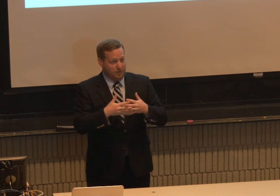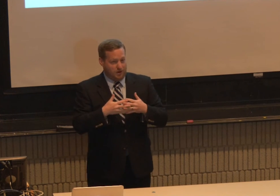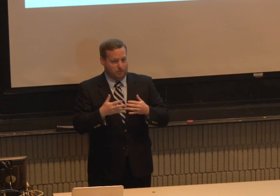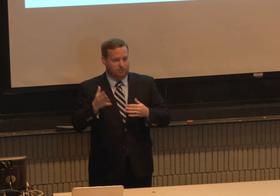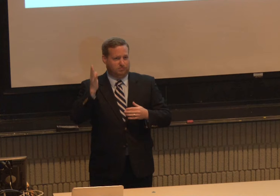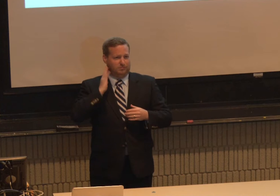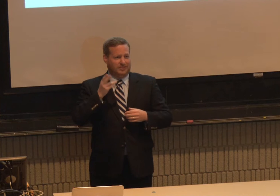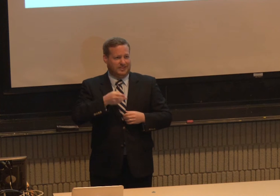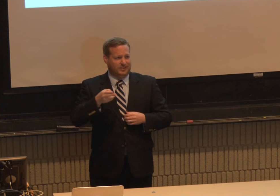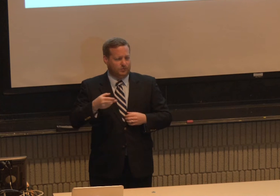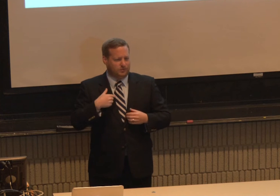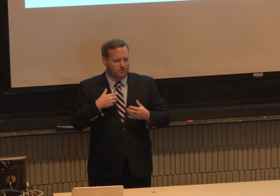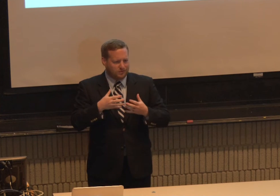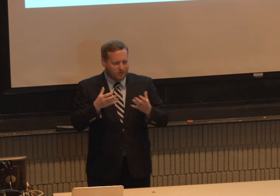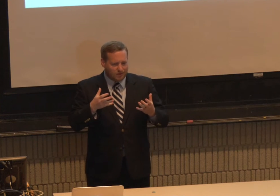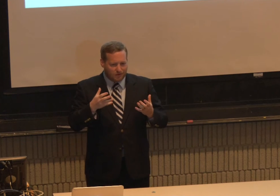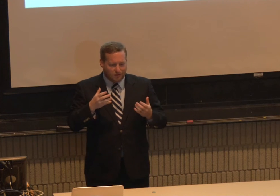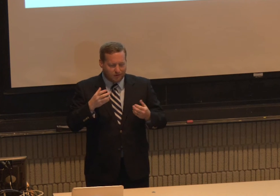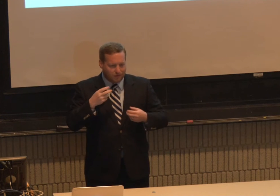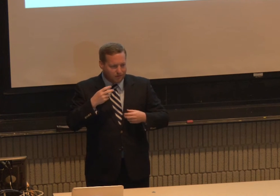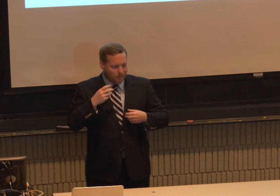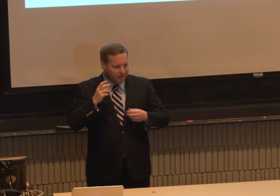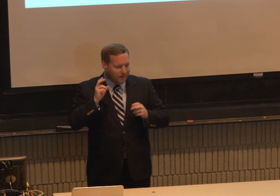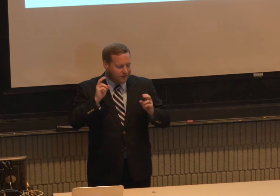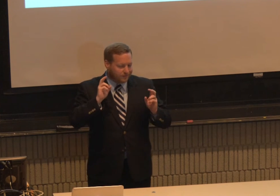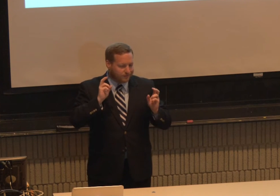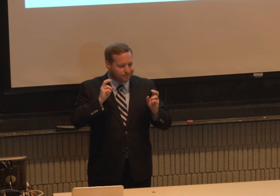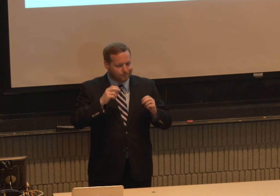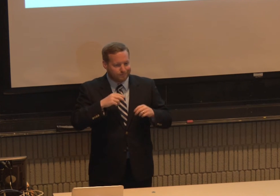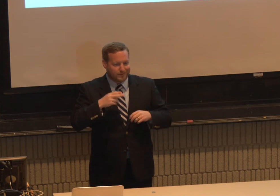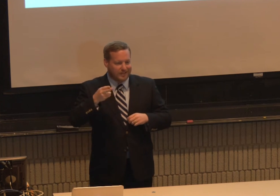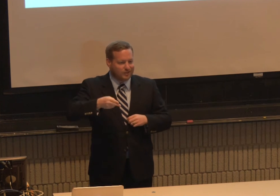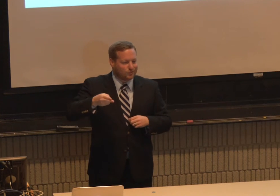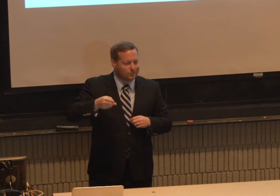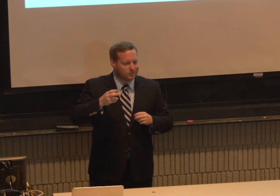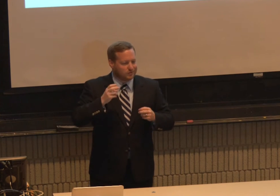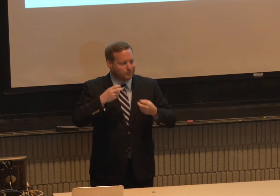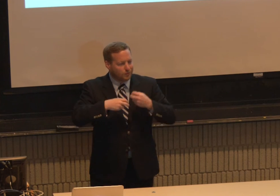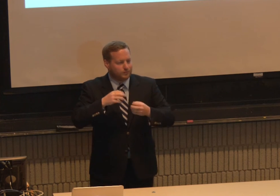using it in the community. It used to be that way here in the United States as well, a long time ago.